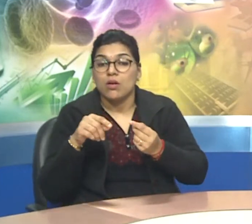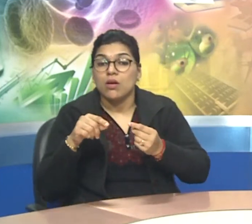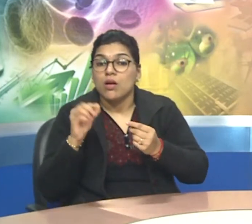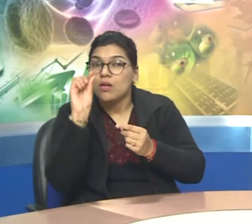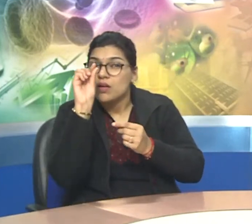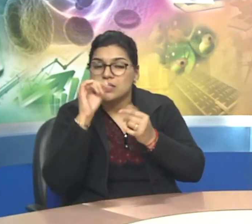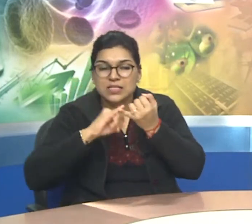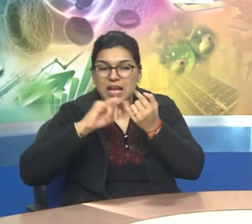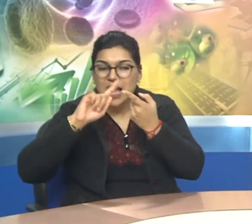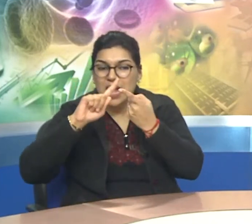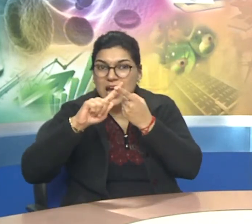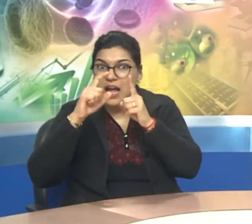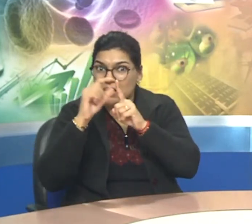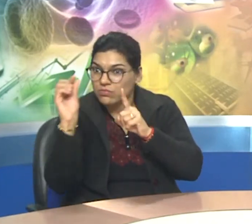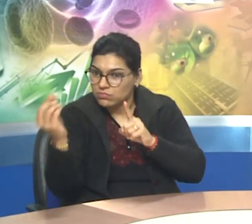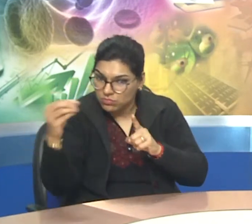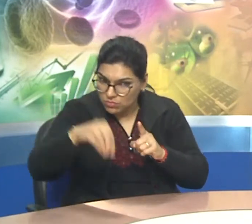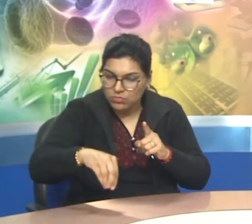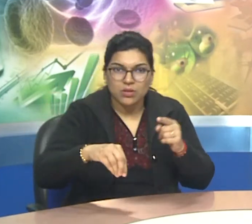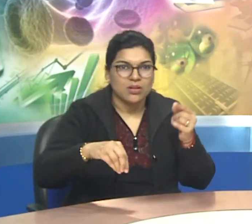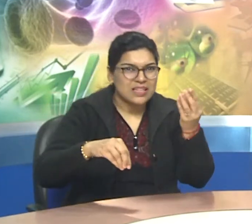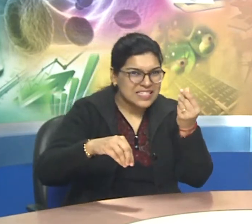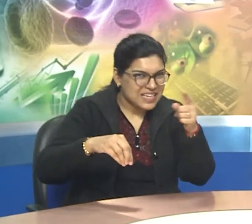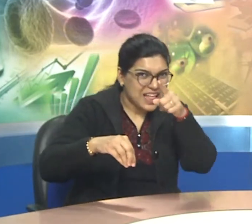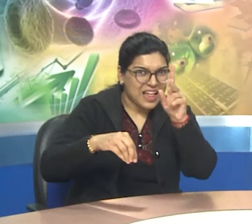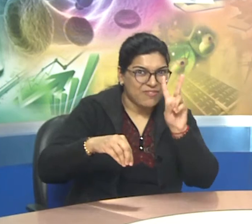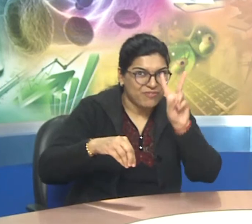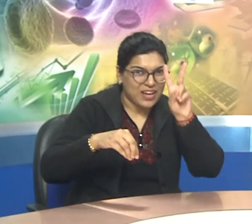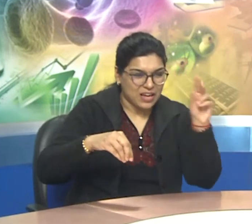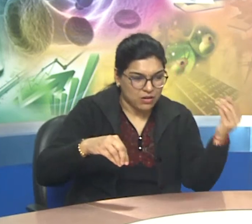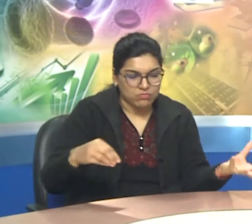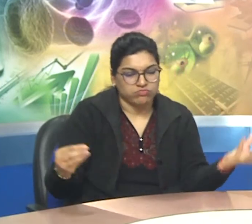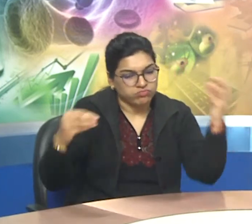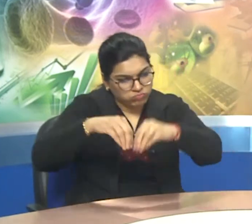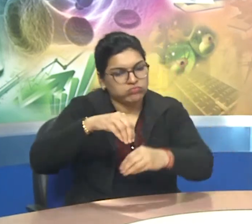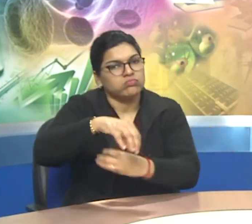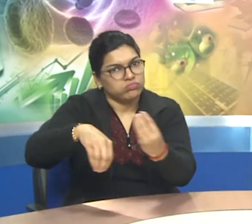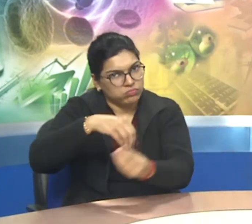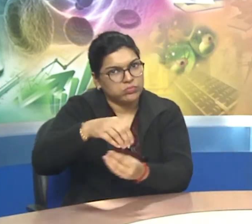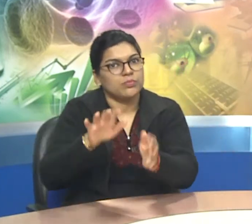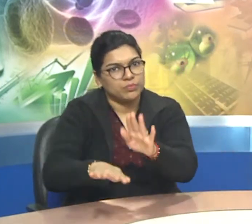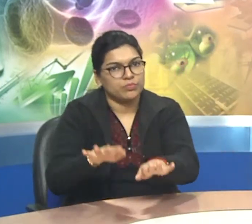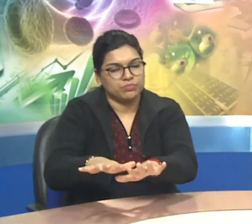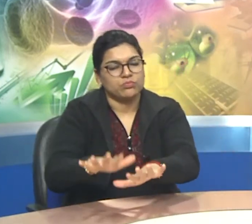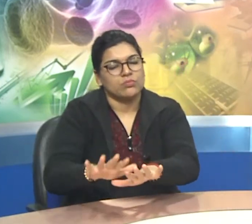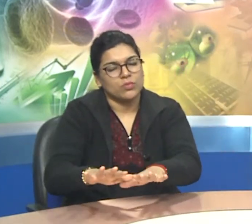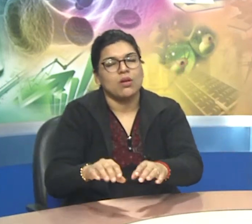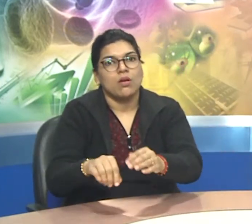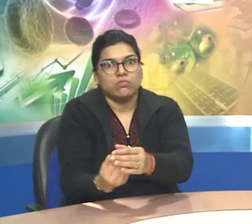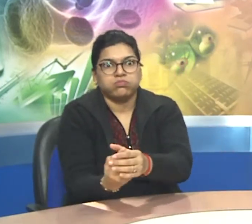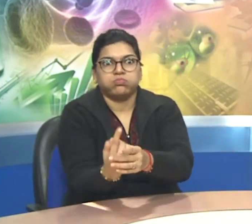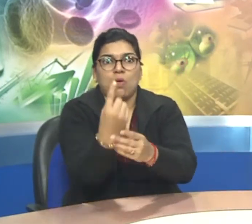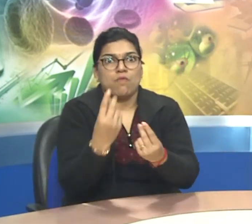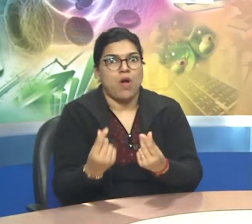then after 3, 4, 5 days it becomes vermicomposted, and that can be used as a